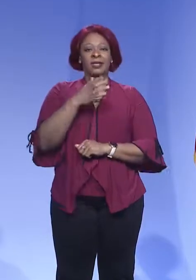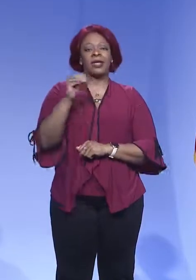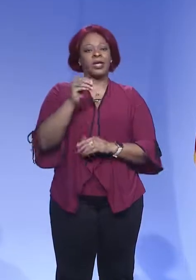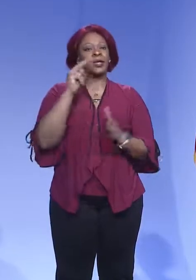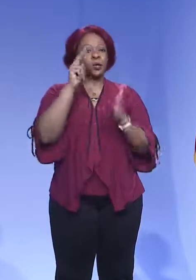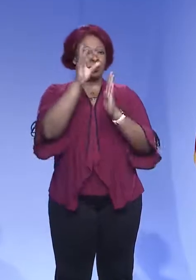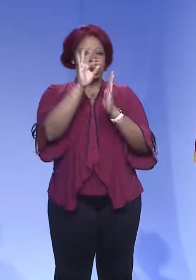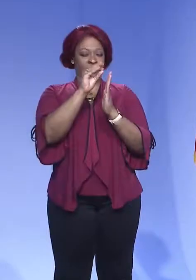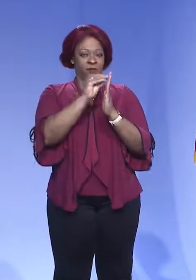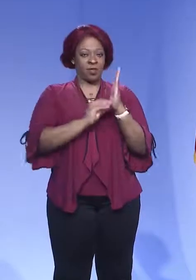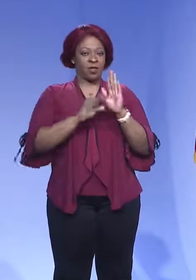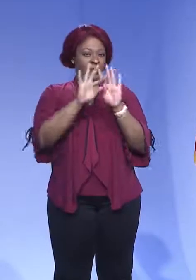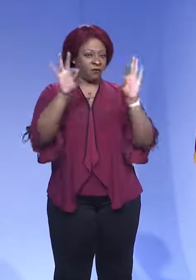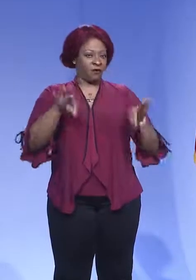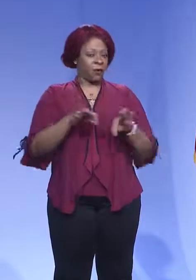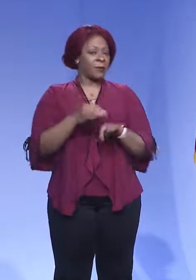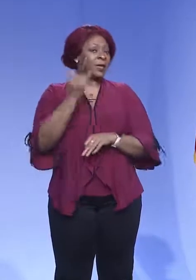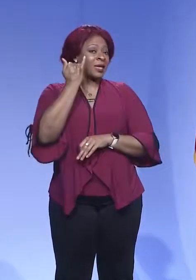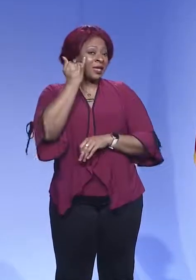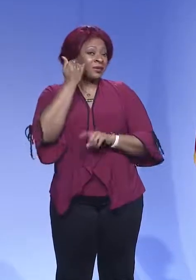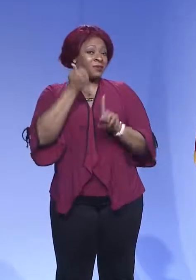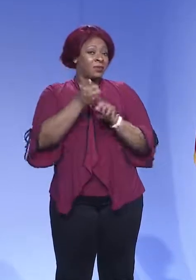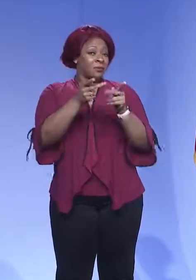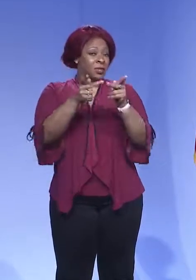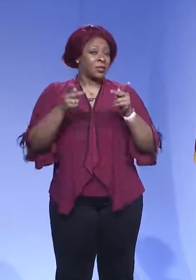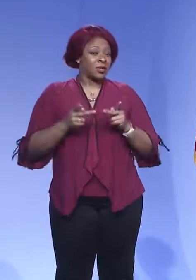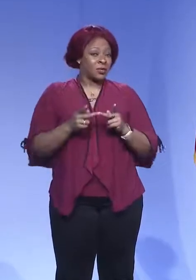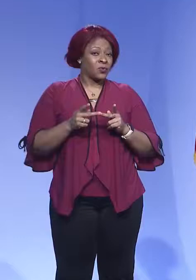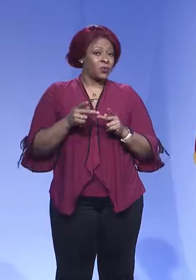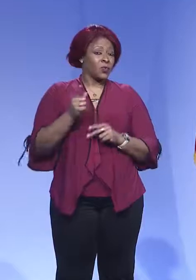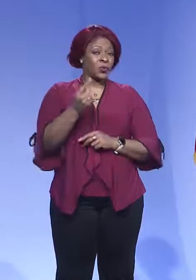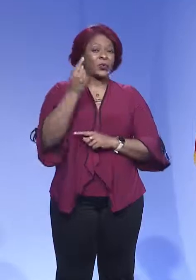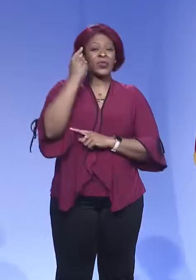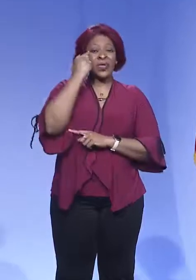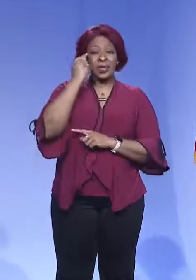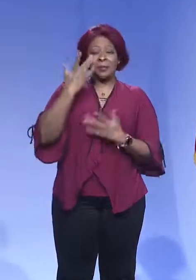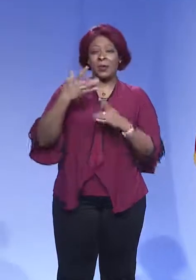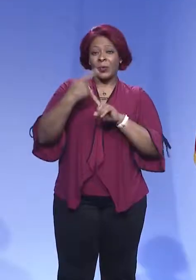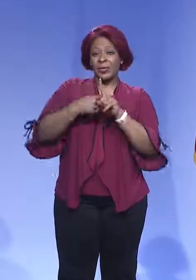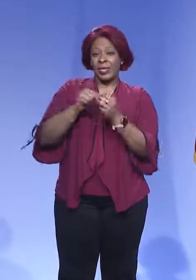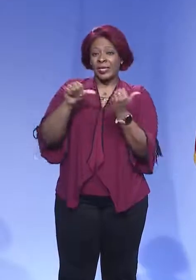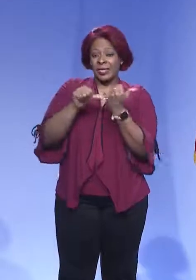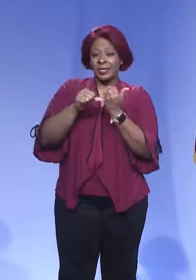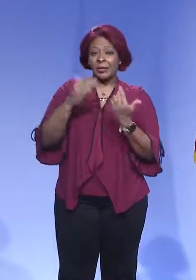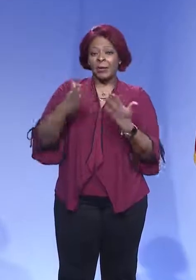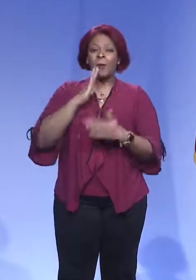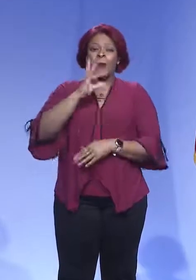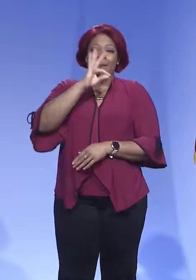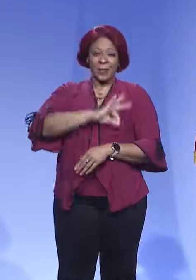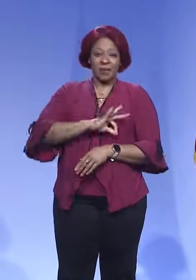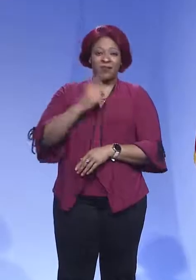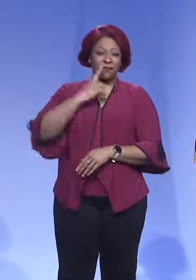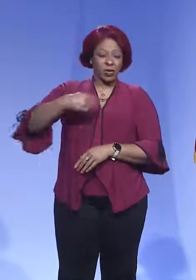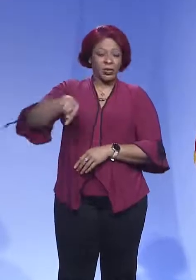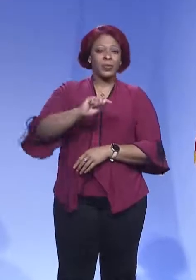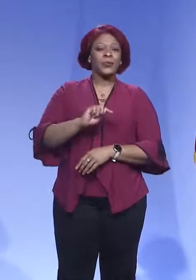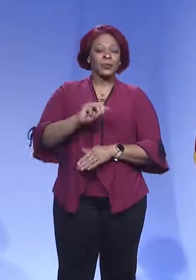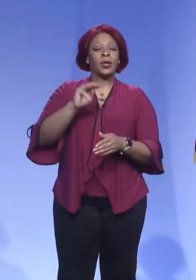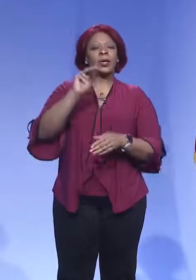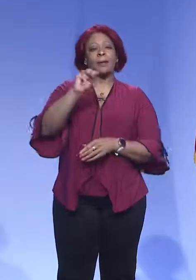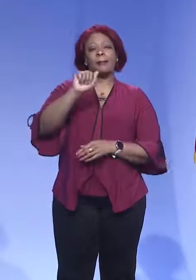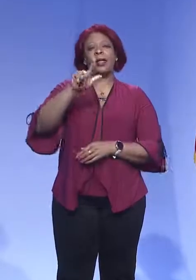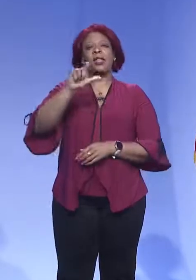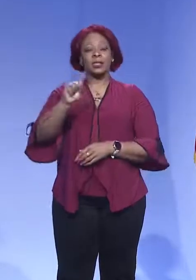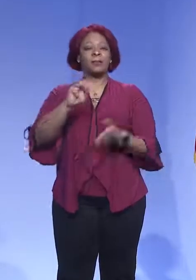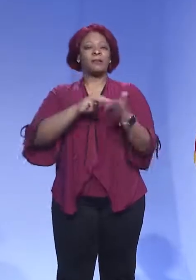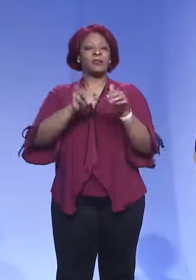forms. If you are in a position where you think that rental assistance would be of benefit to you, Memphis Area Legal